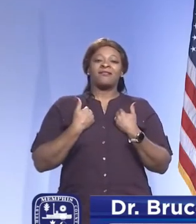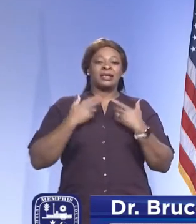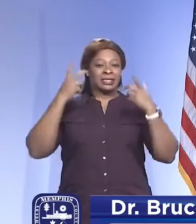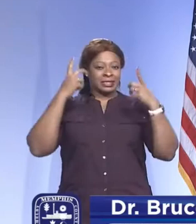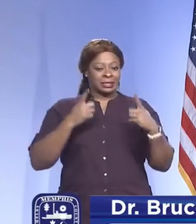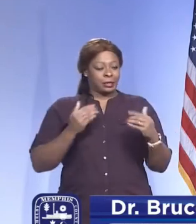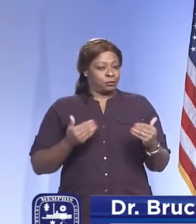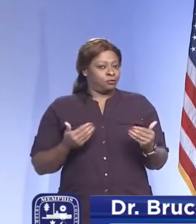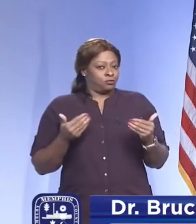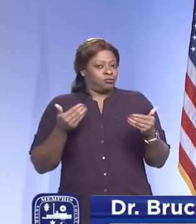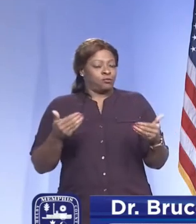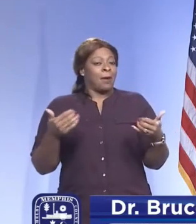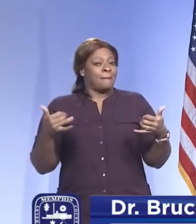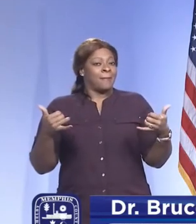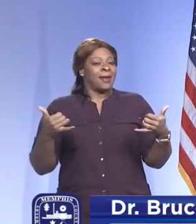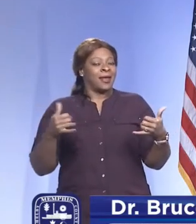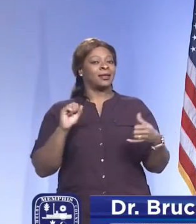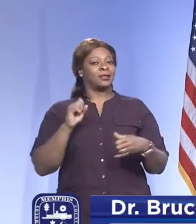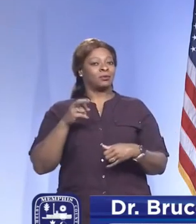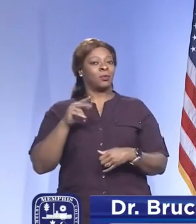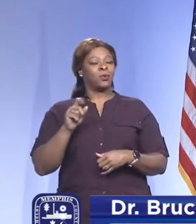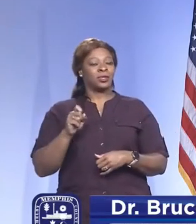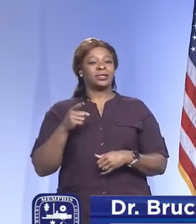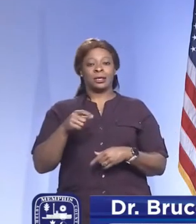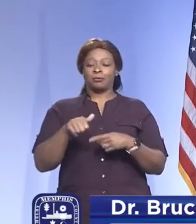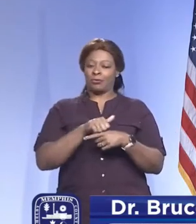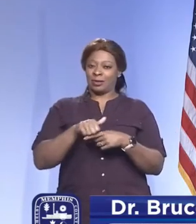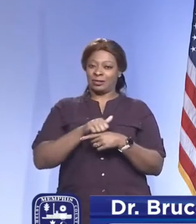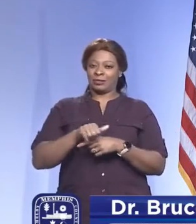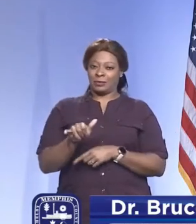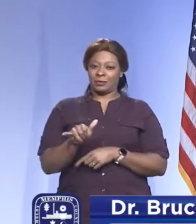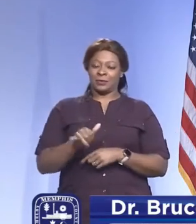decided to play, are also practicing.